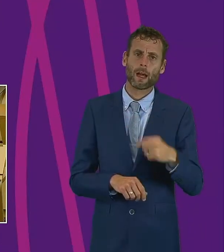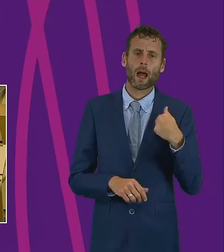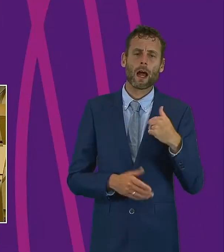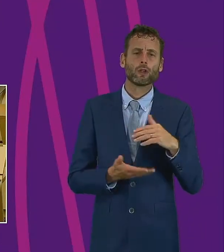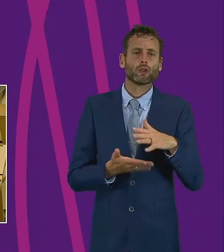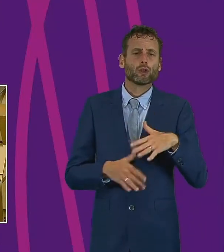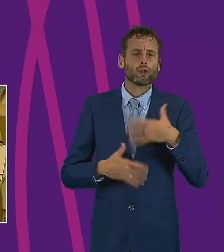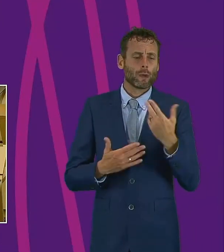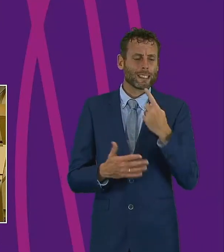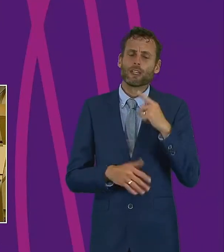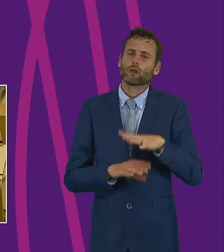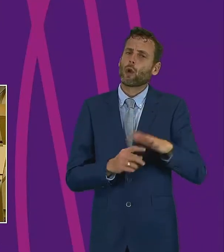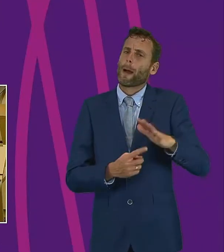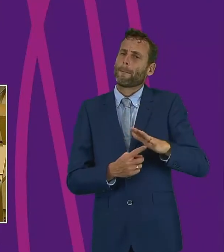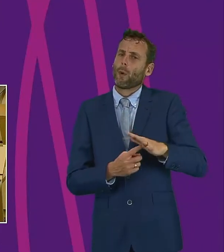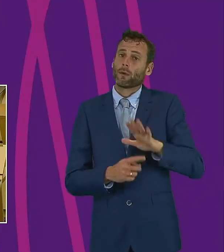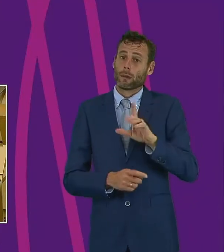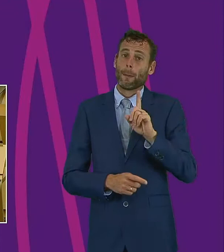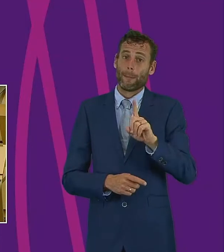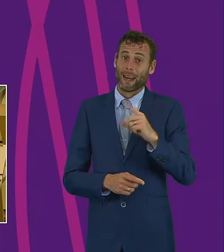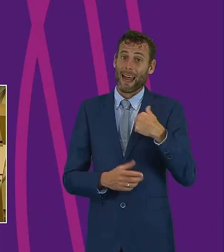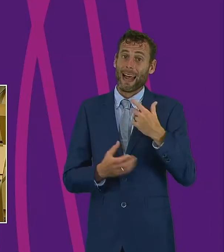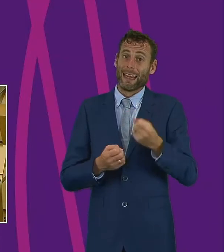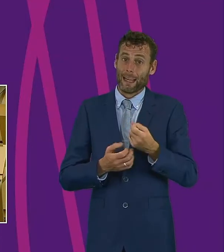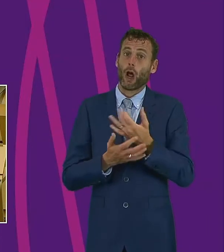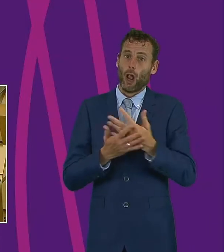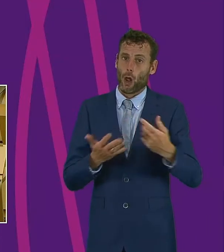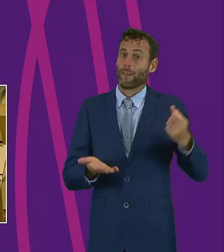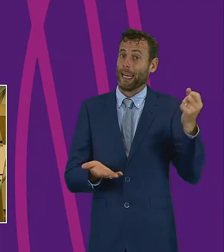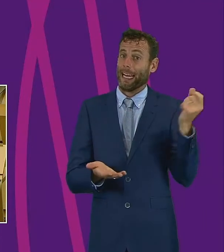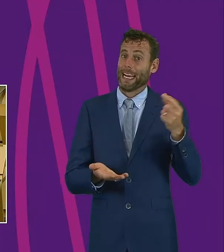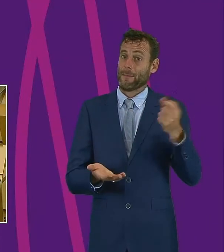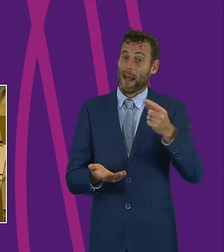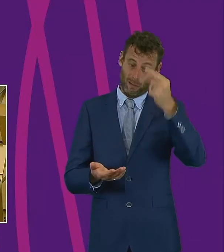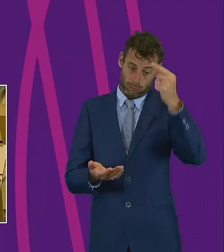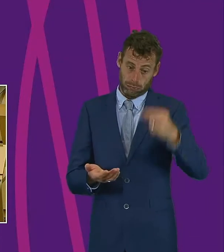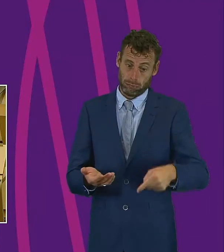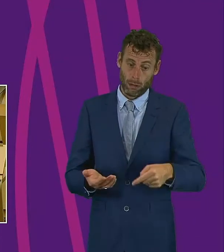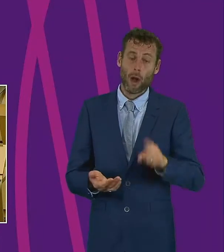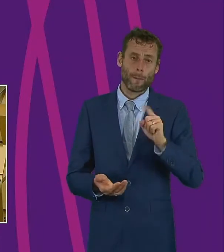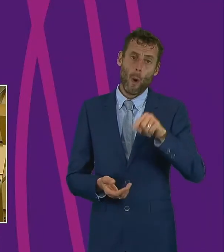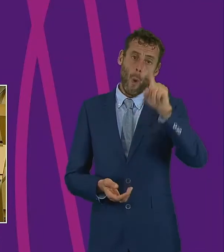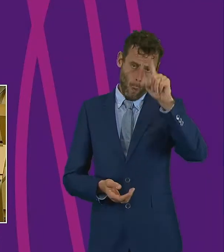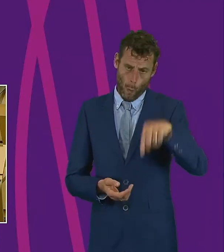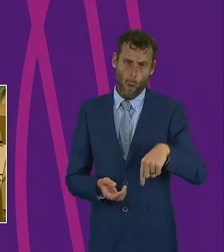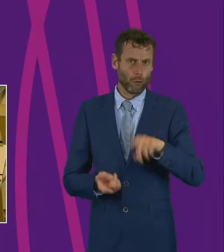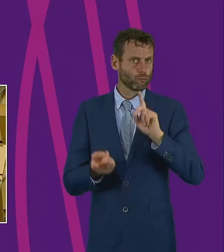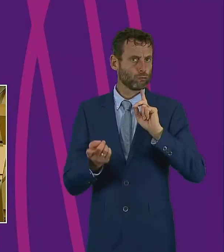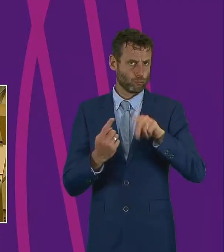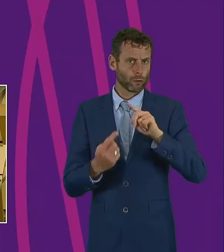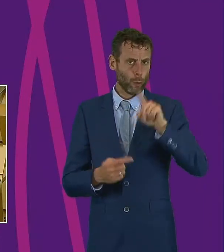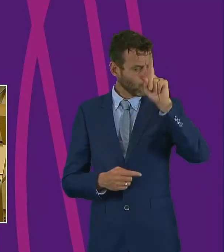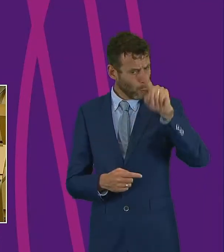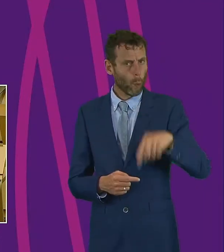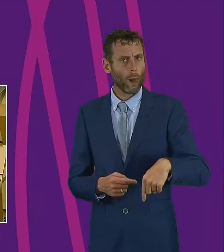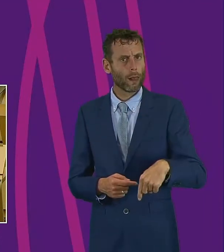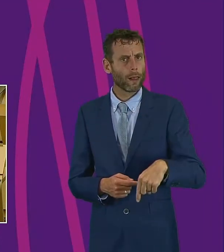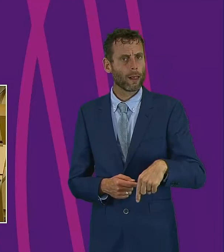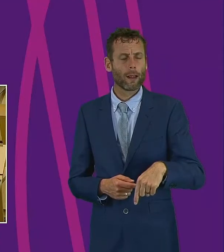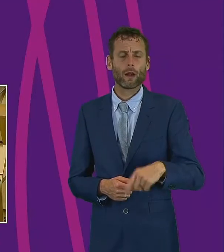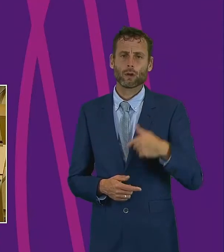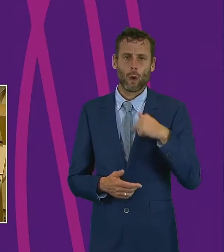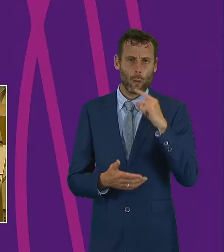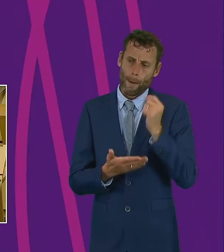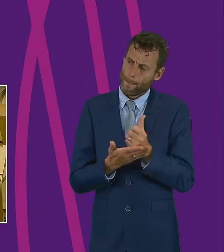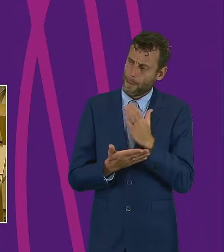but I hope people will understand I get a very large volume of emails, but they are all dealt with and looked at, so we will make sure that the circumstances